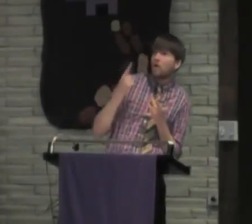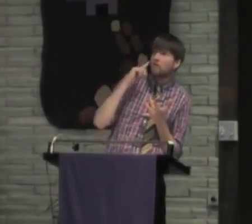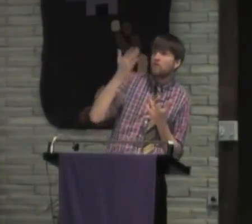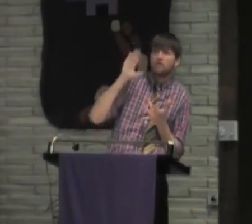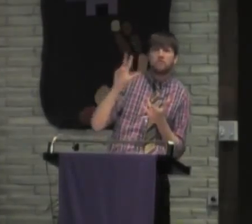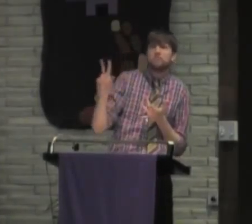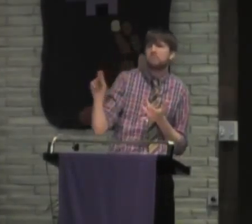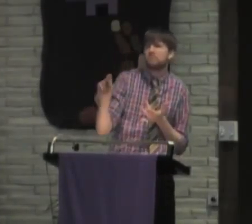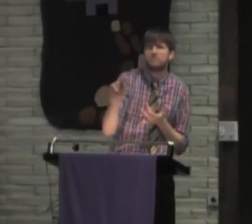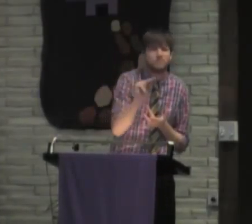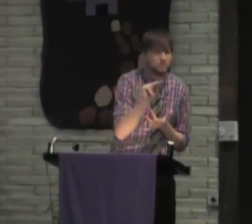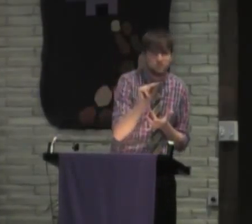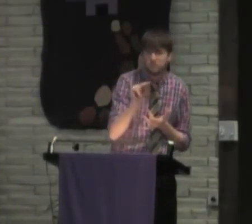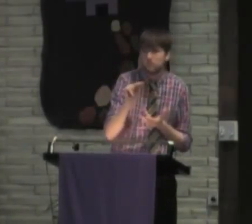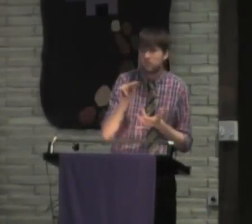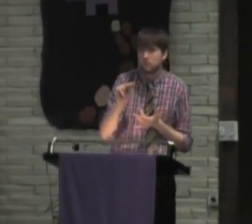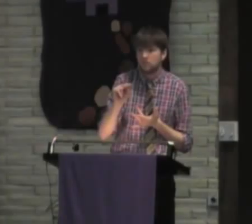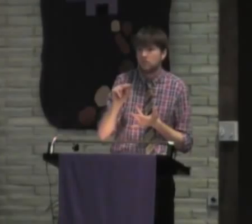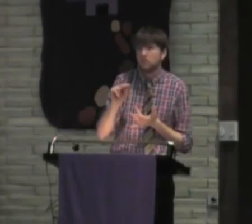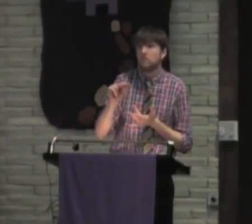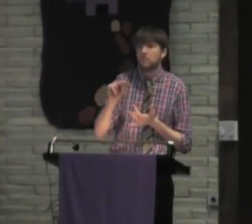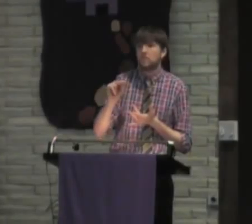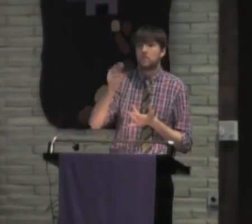That means he didn't make a plan and sit there and wait for it to happen.